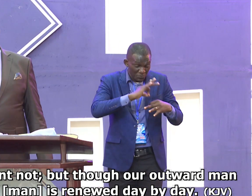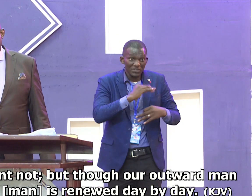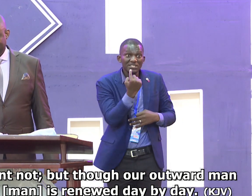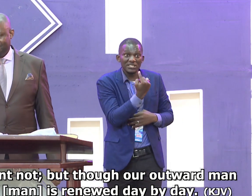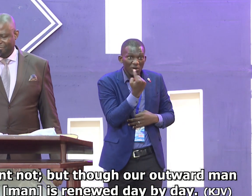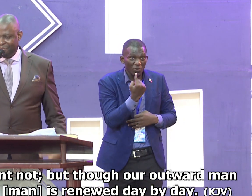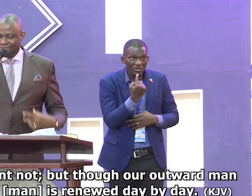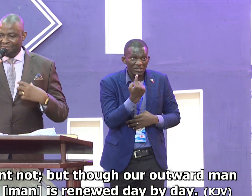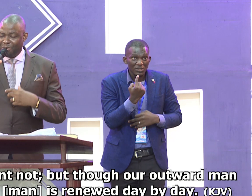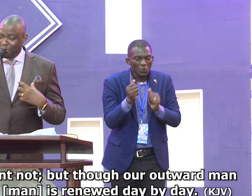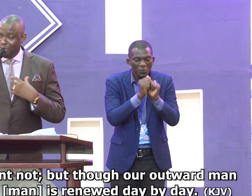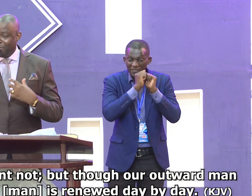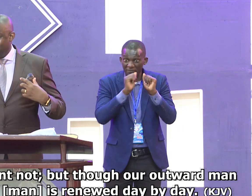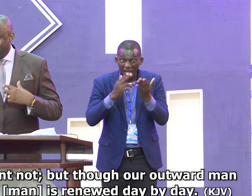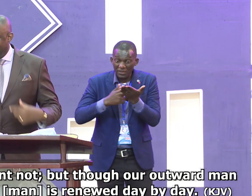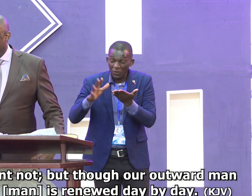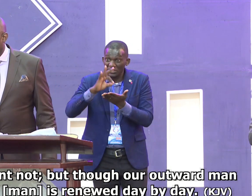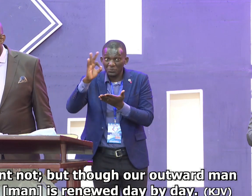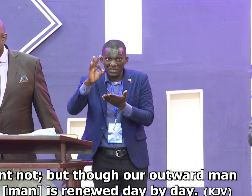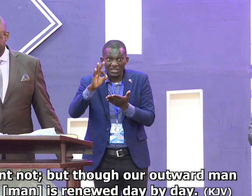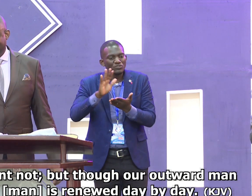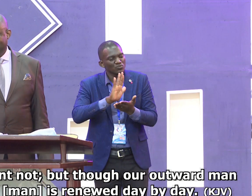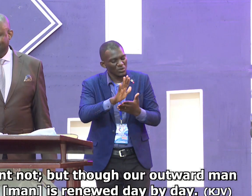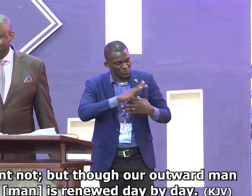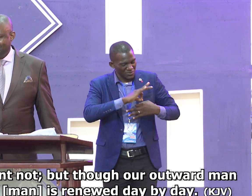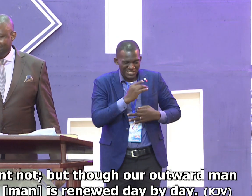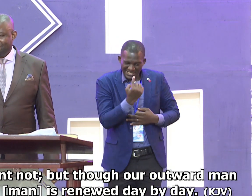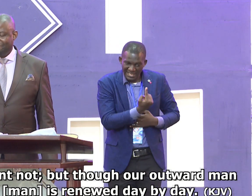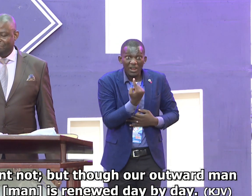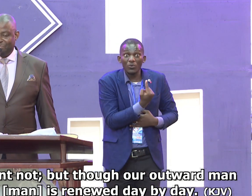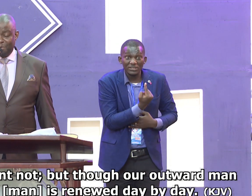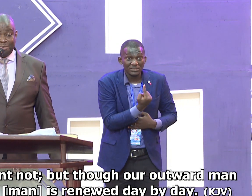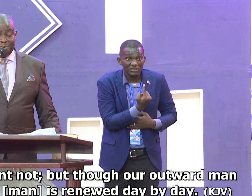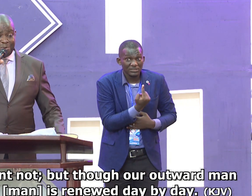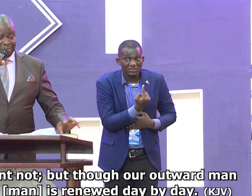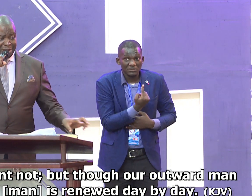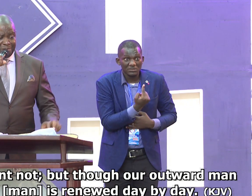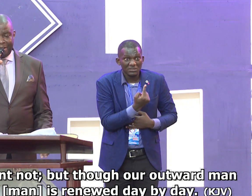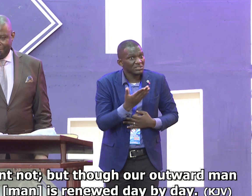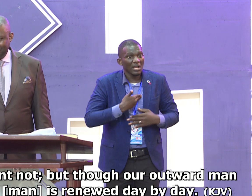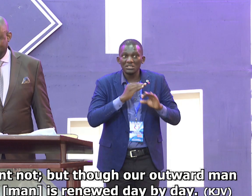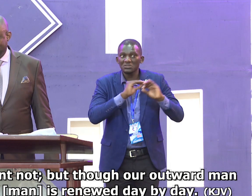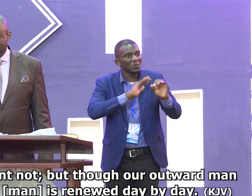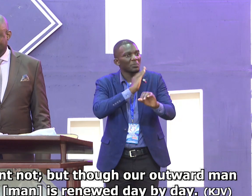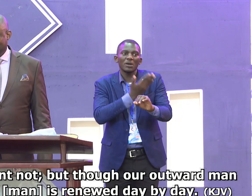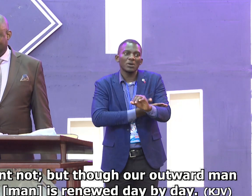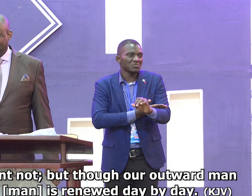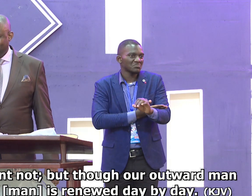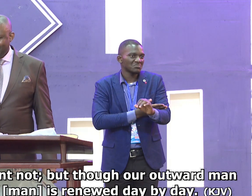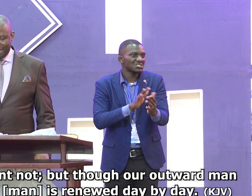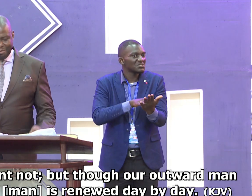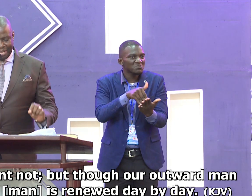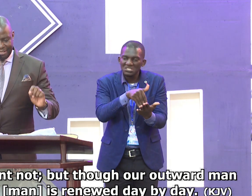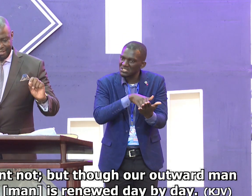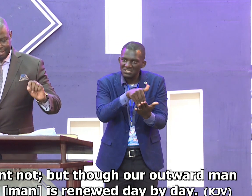omwoyo bw'abeera yekka, omwoyo gwe gubeera gwokka, omwoyo gwe gubeera gwokka, gusobola okubeera omunafu. It can be